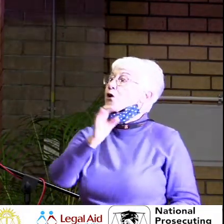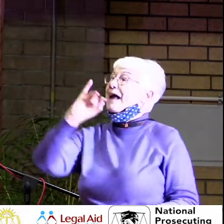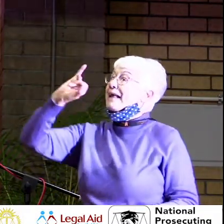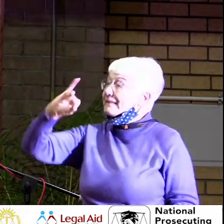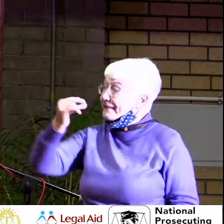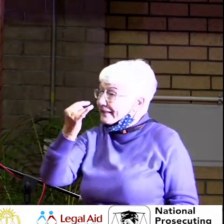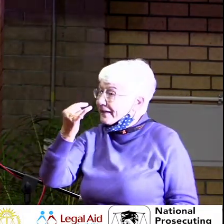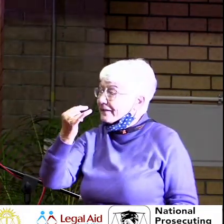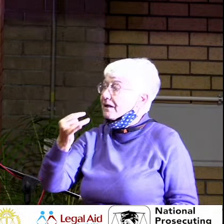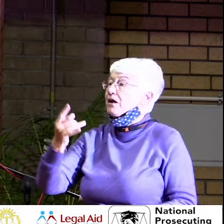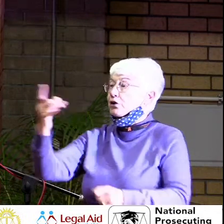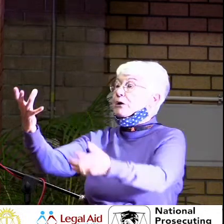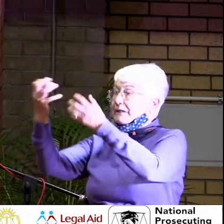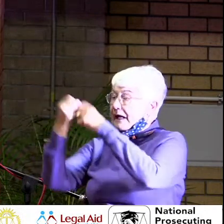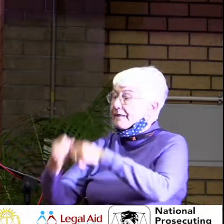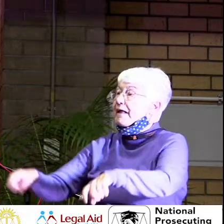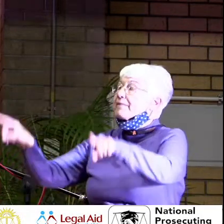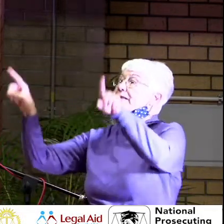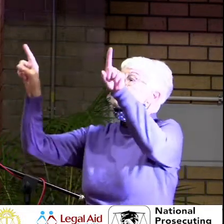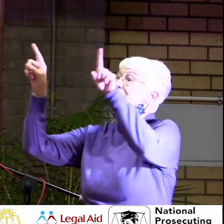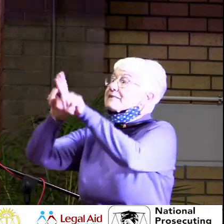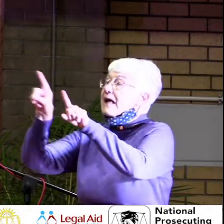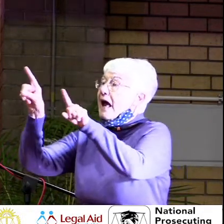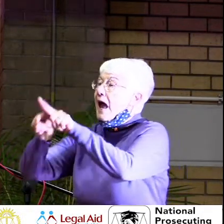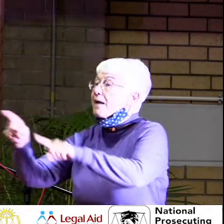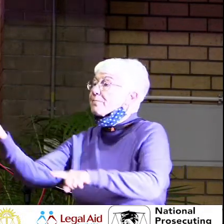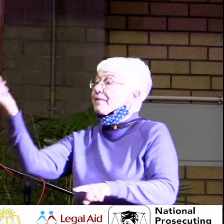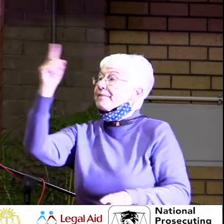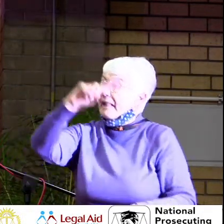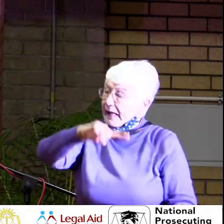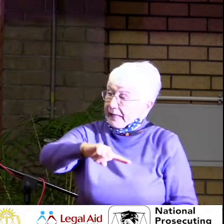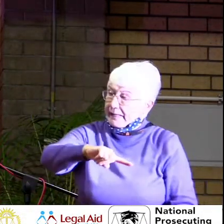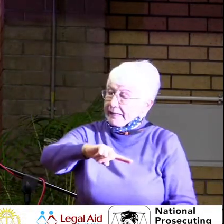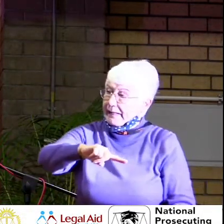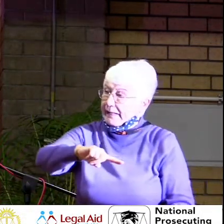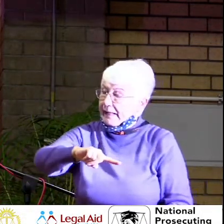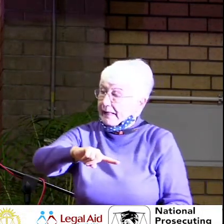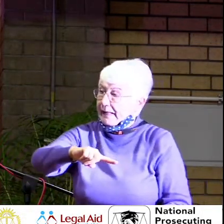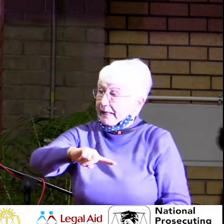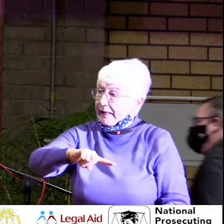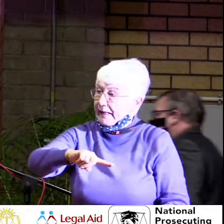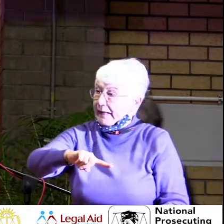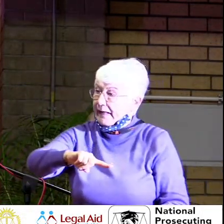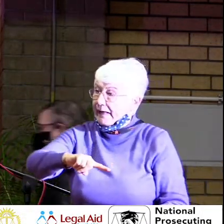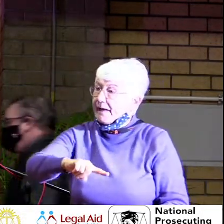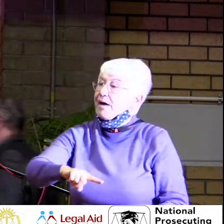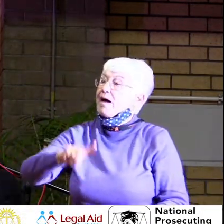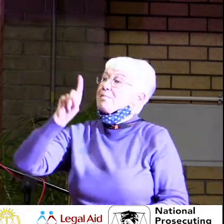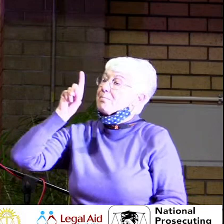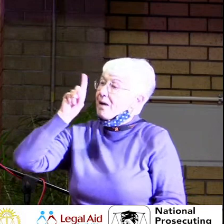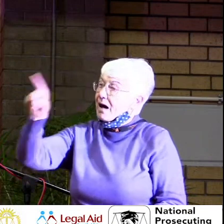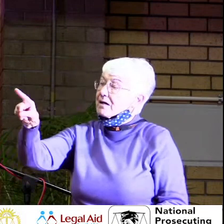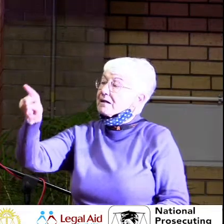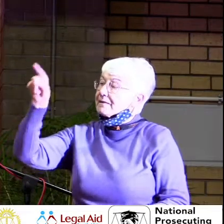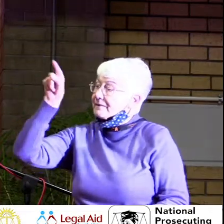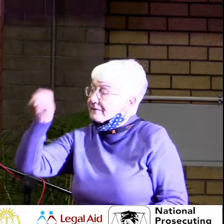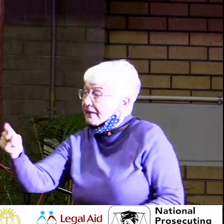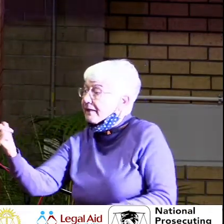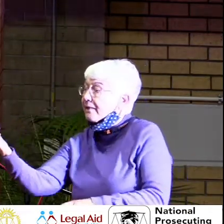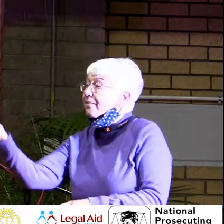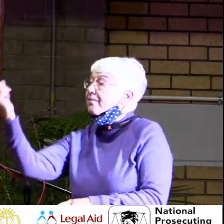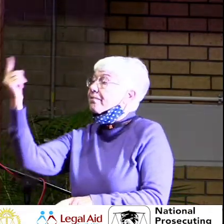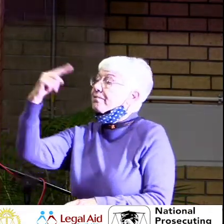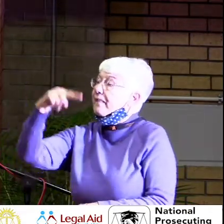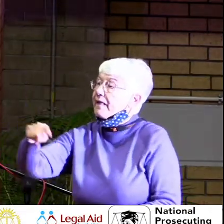Dat het dit nou moeilik gemaak met die COVID situasie, maar u is geregtig om die landros te sien wanneer u